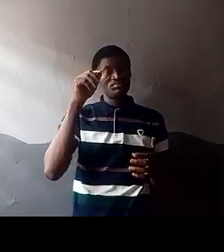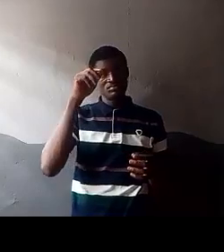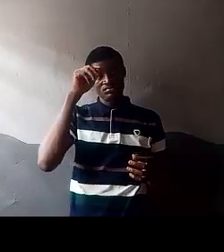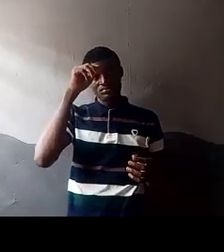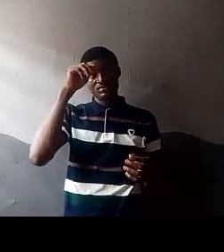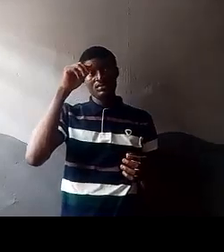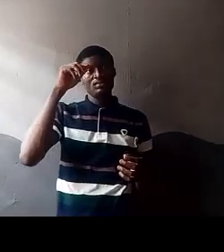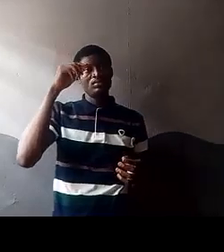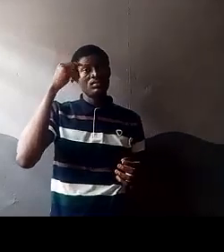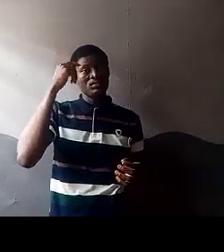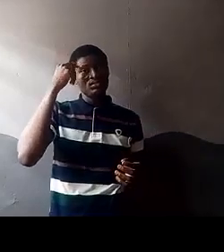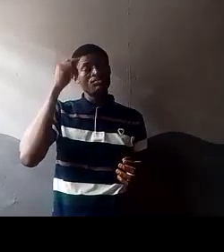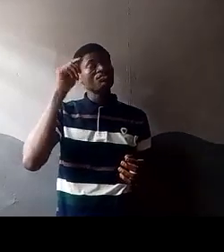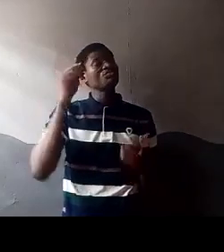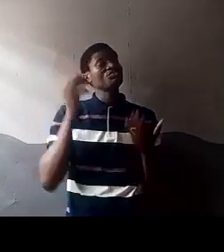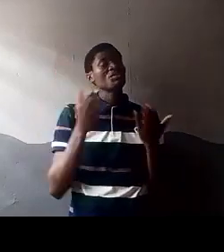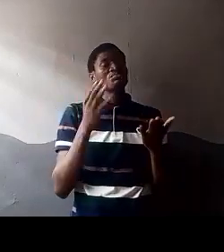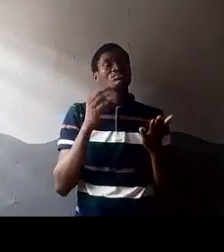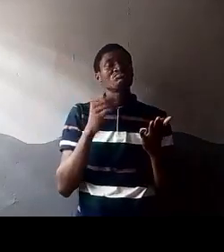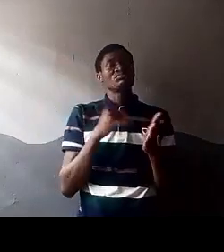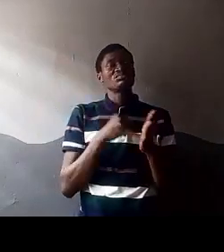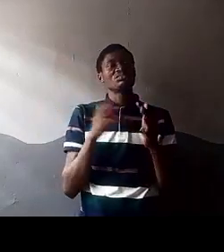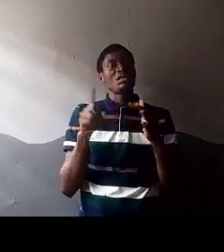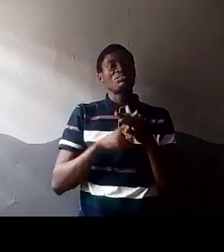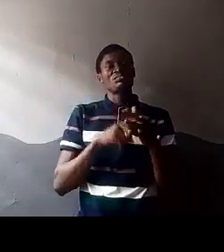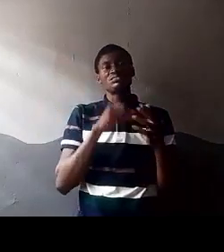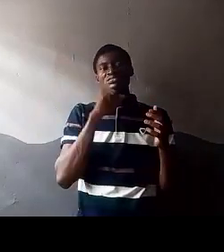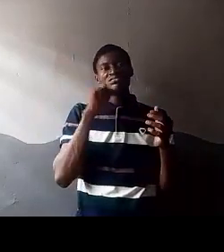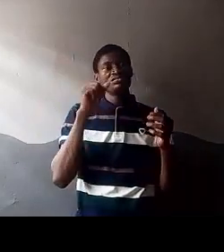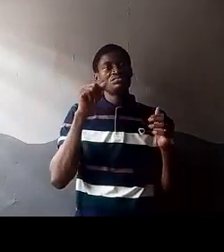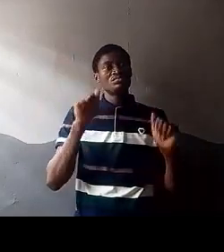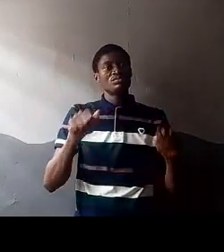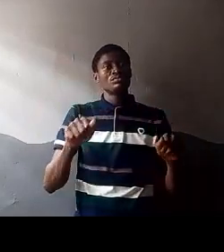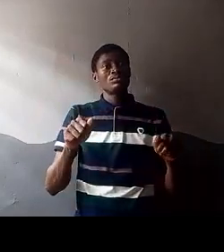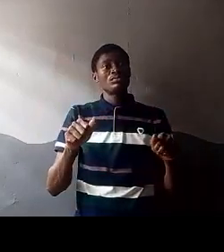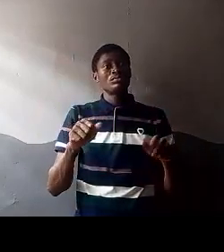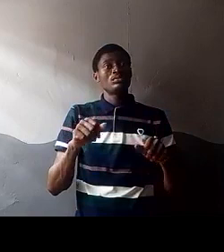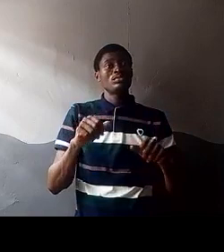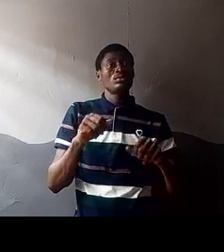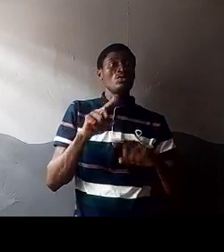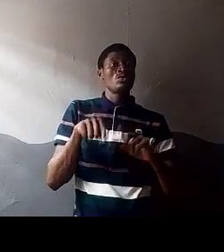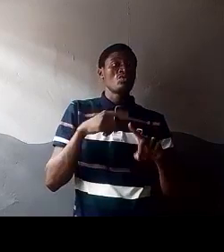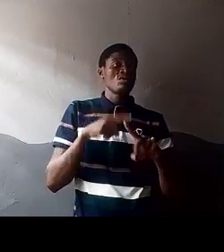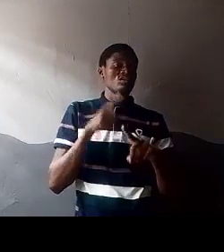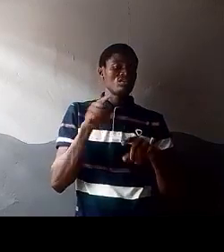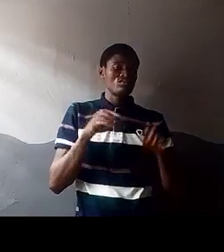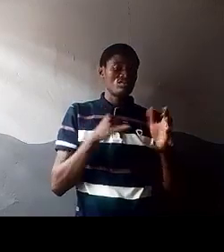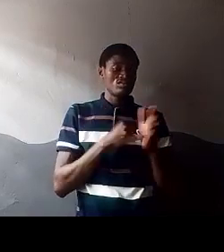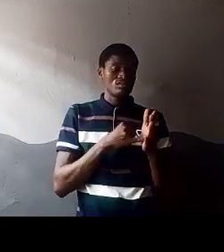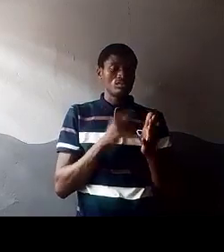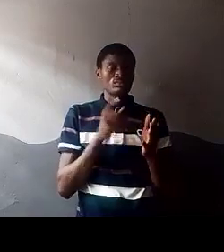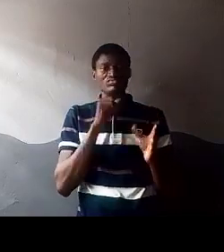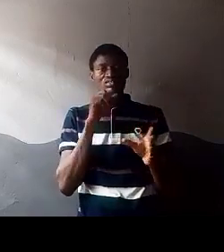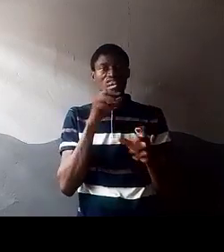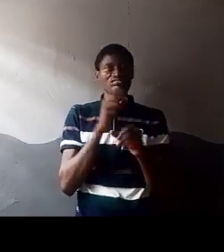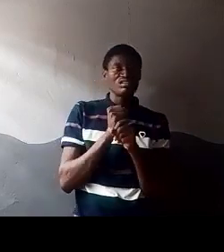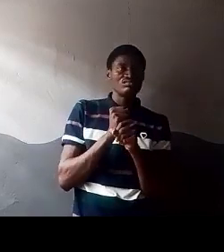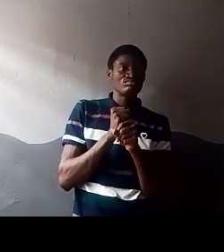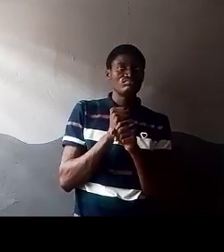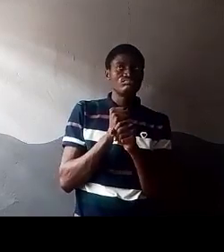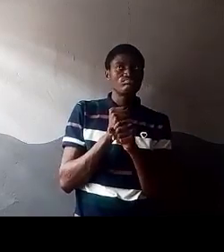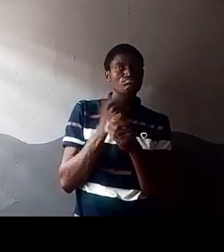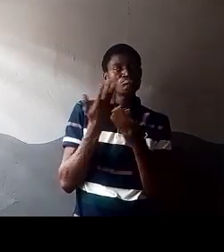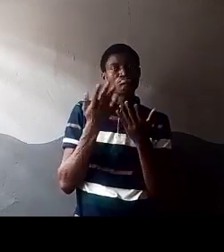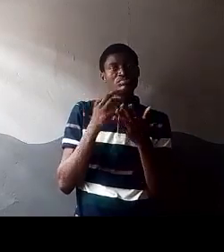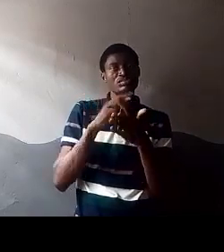impossible, but it was done. And in the times that I was doing it and I wasn't getting results, it felt as if I wasn't,